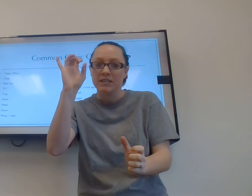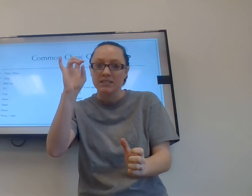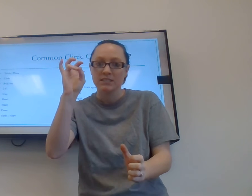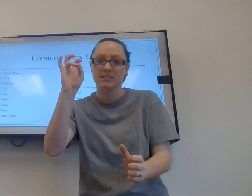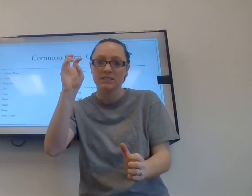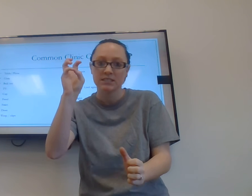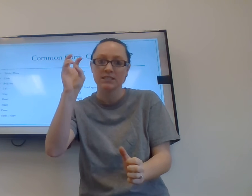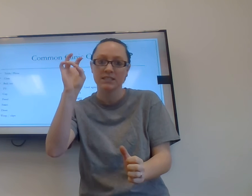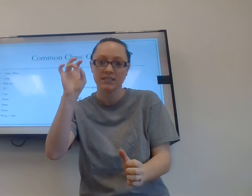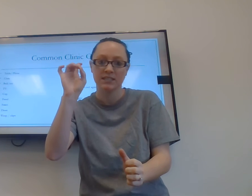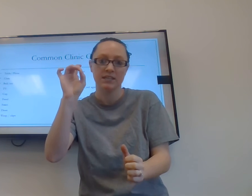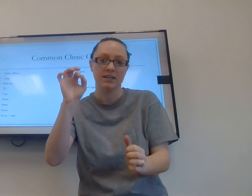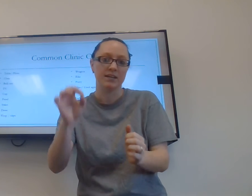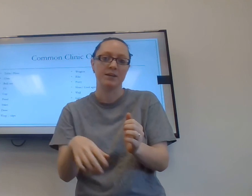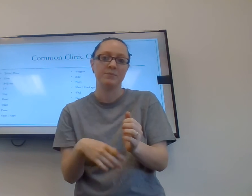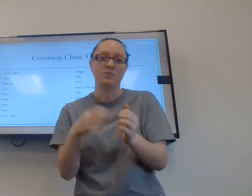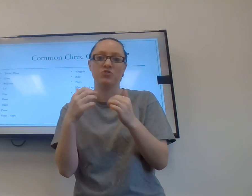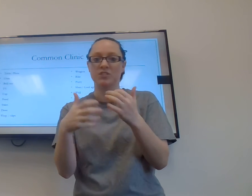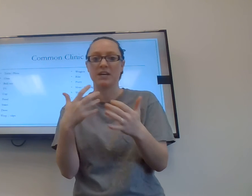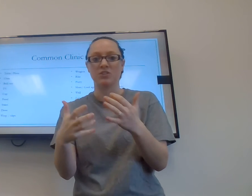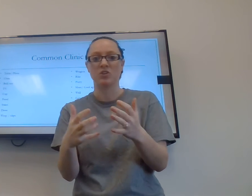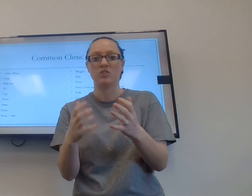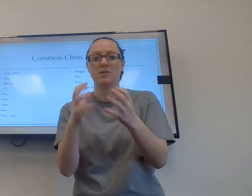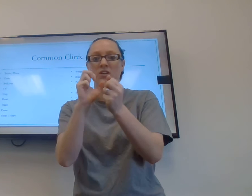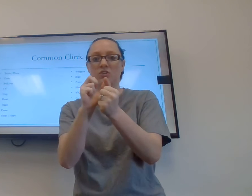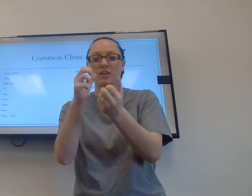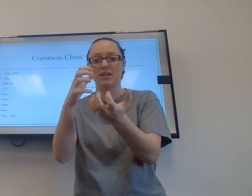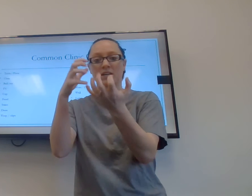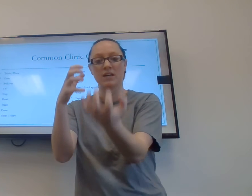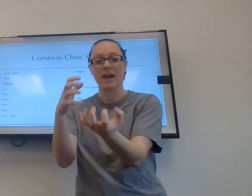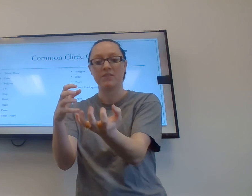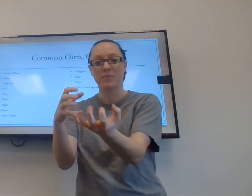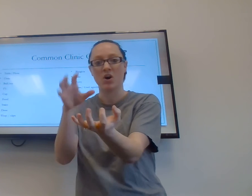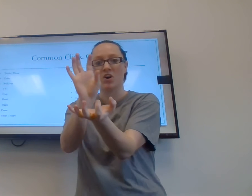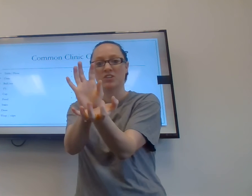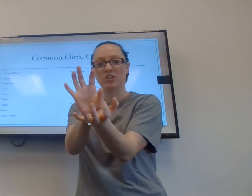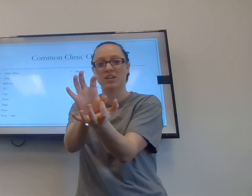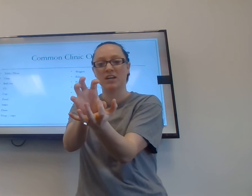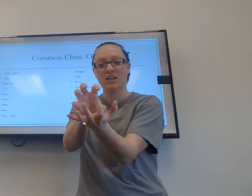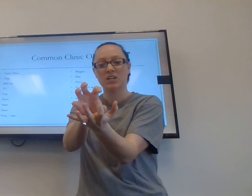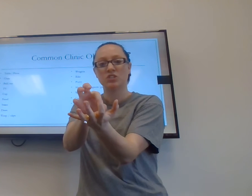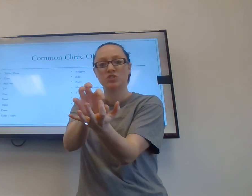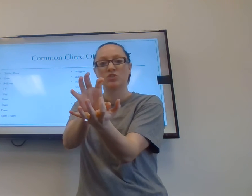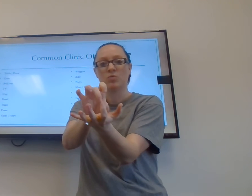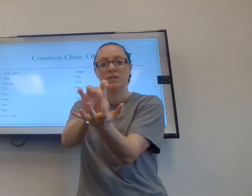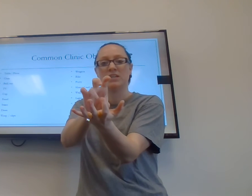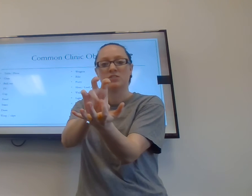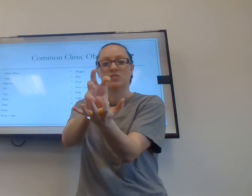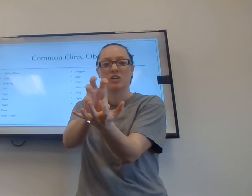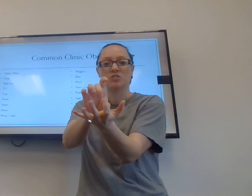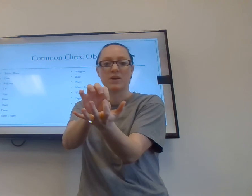it. You just kind of show them that you're going to have the ball and you're going to squeeze and touch around